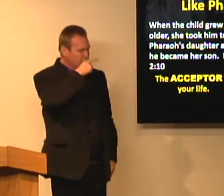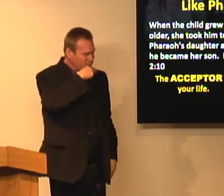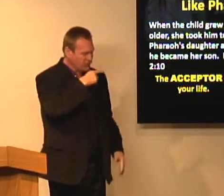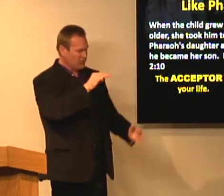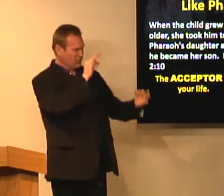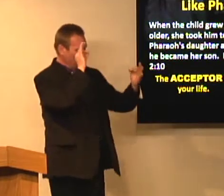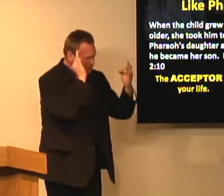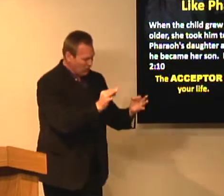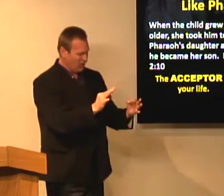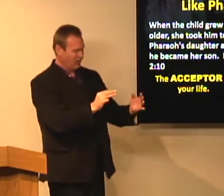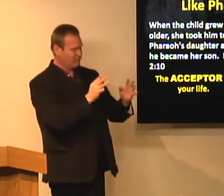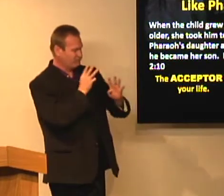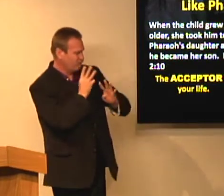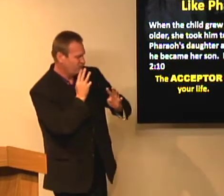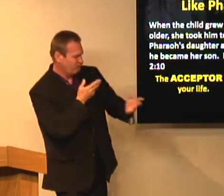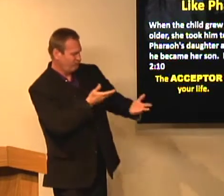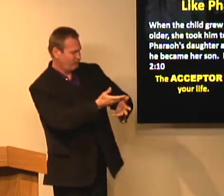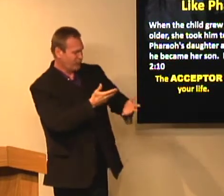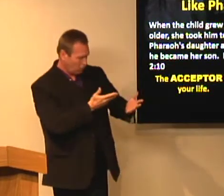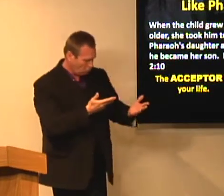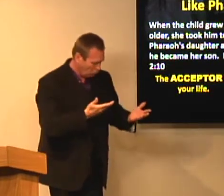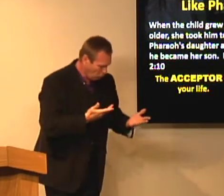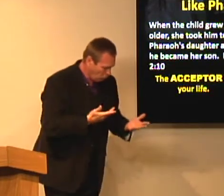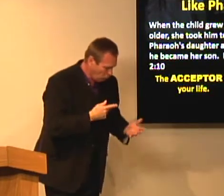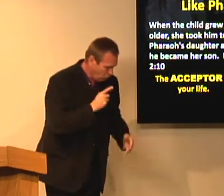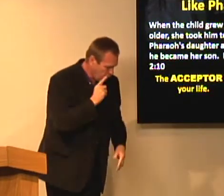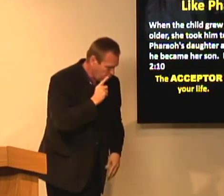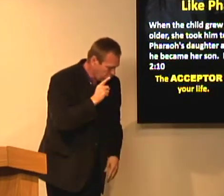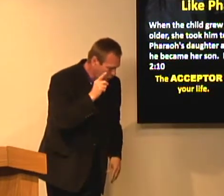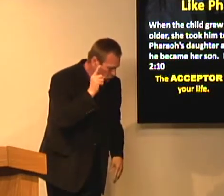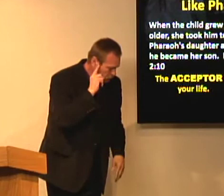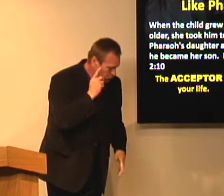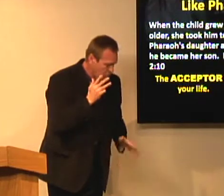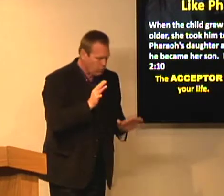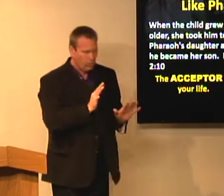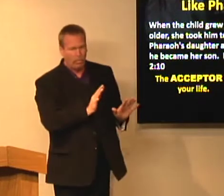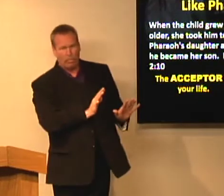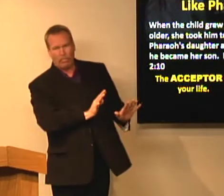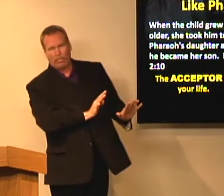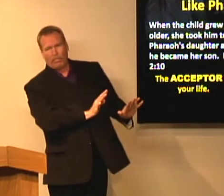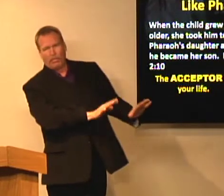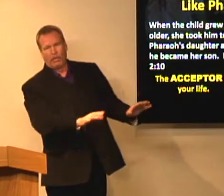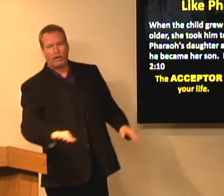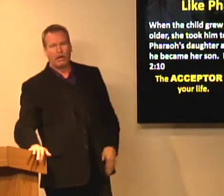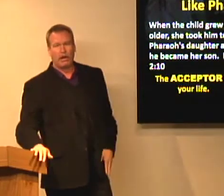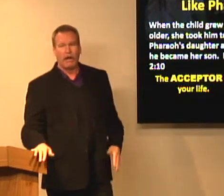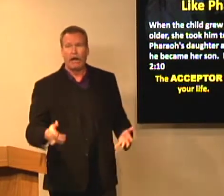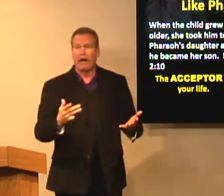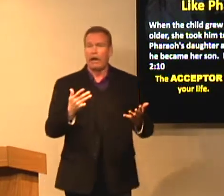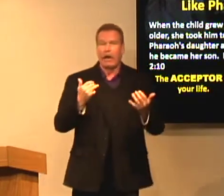their perfect hearing child. They want it to be just like them so that they can converse, but their child is